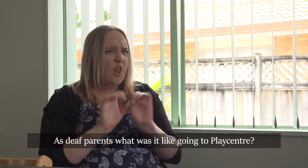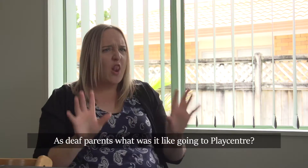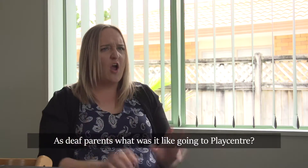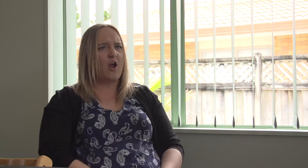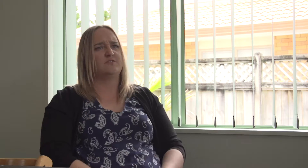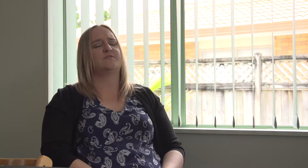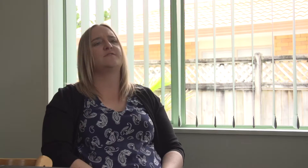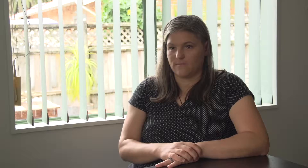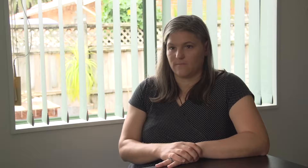Centre?